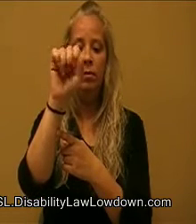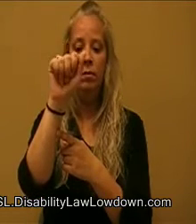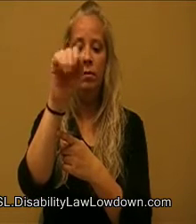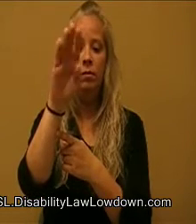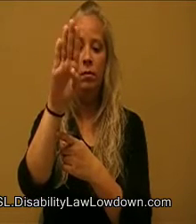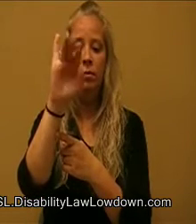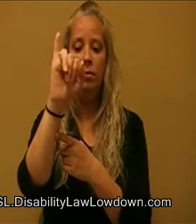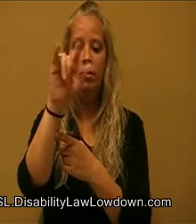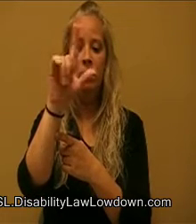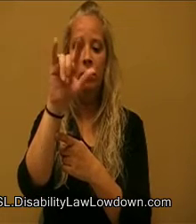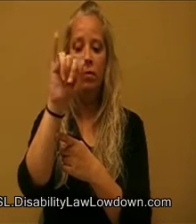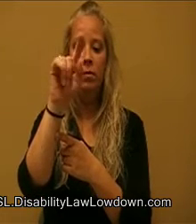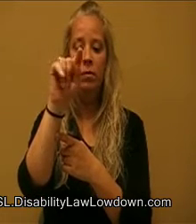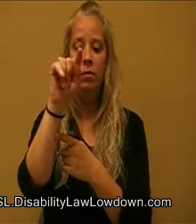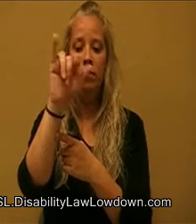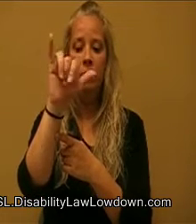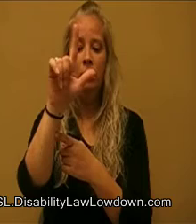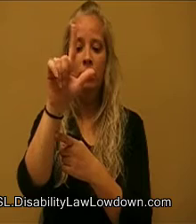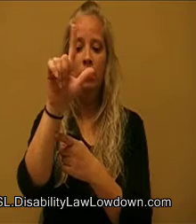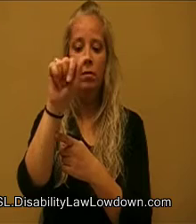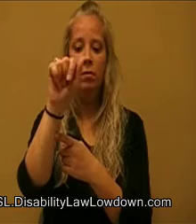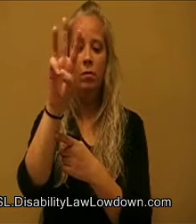.disabilitylawlowdown.com